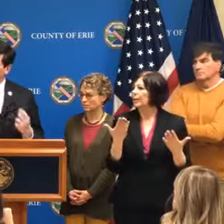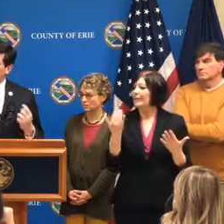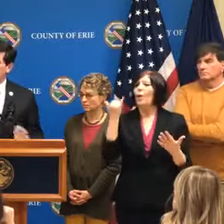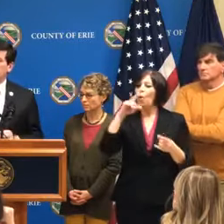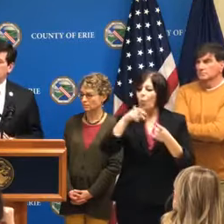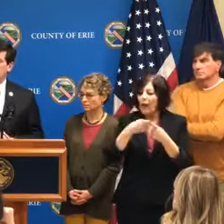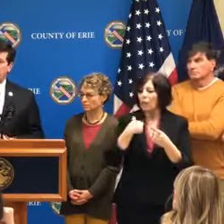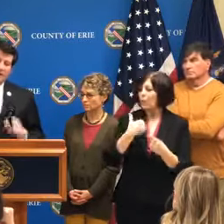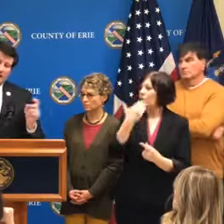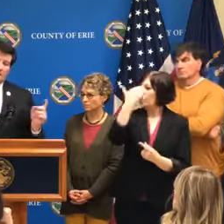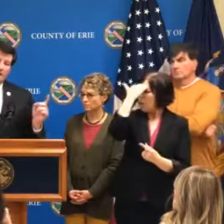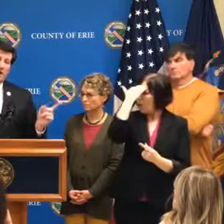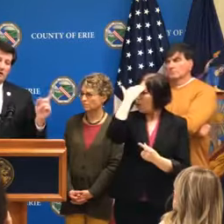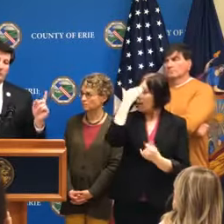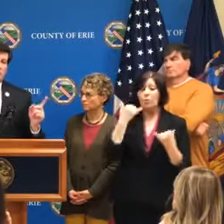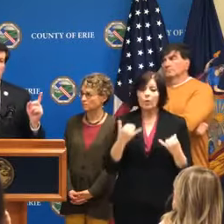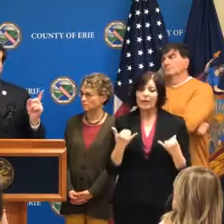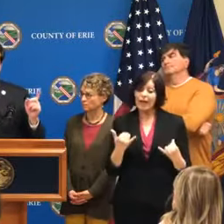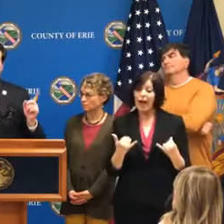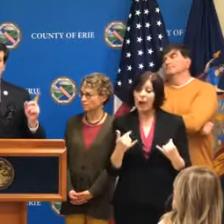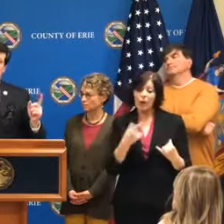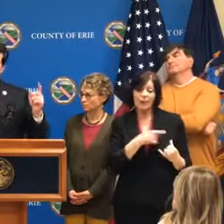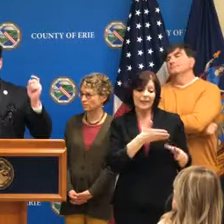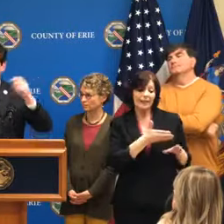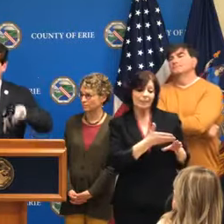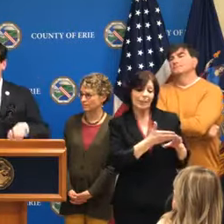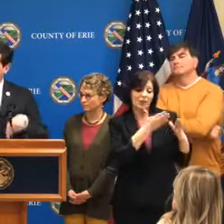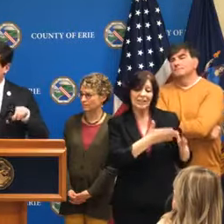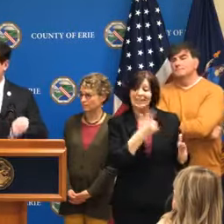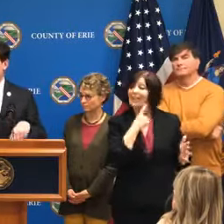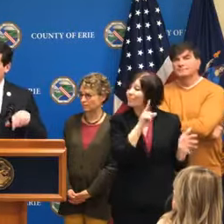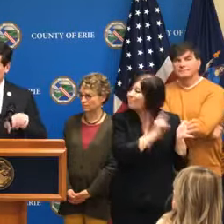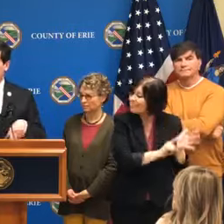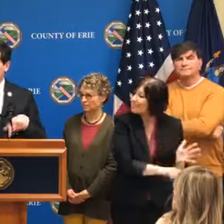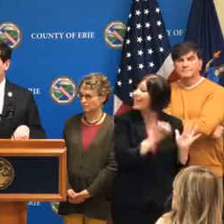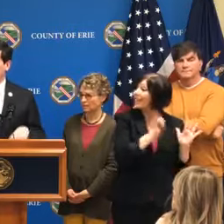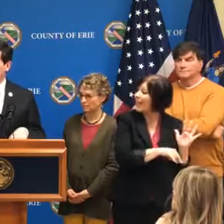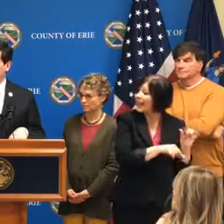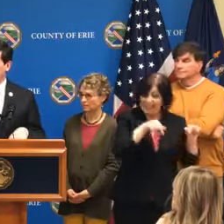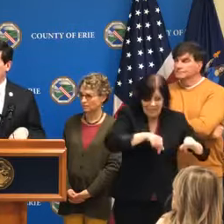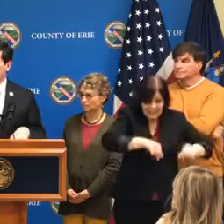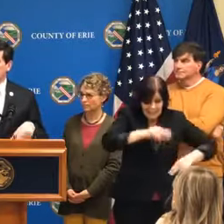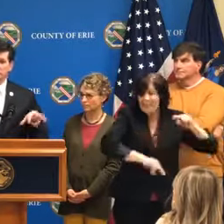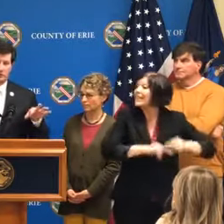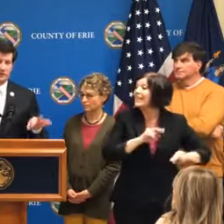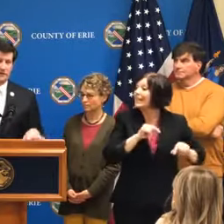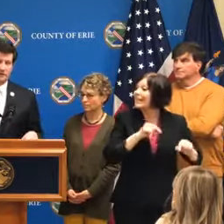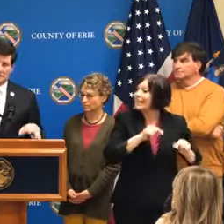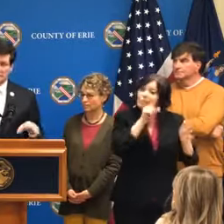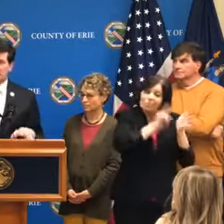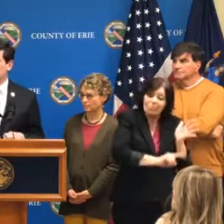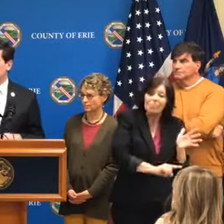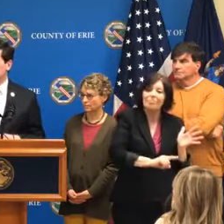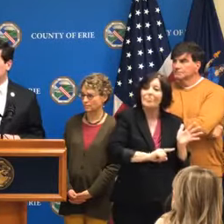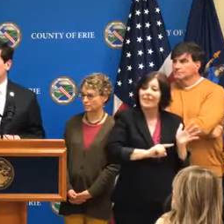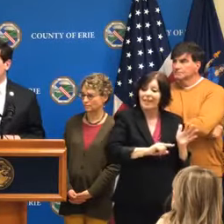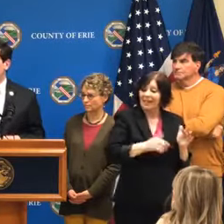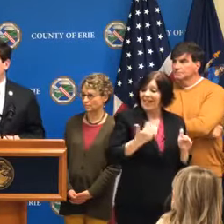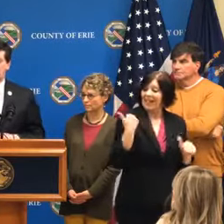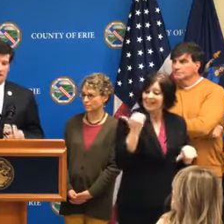get confirmation of that, and right now our epidemiologists are doing that in this building. They were doing it late into the